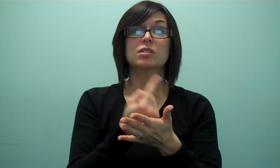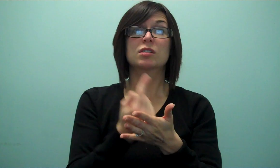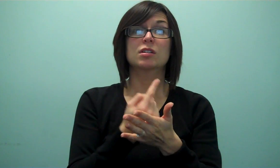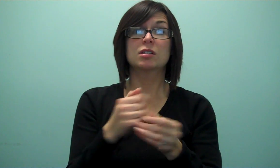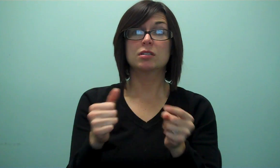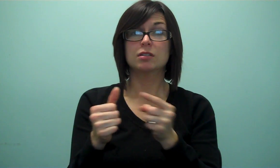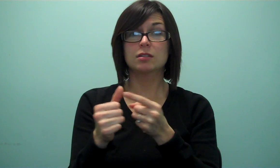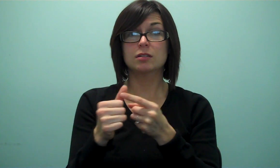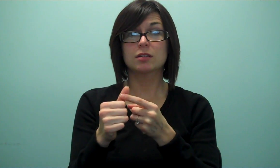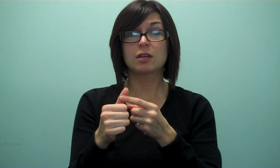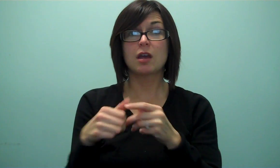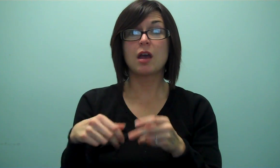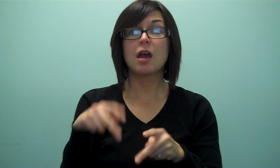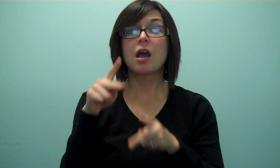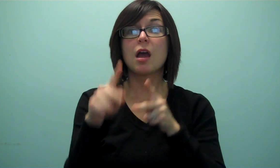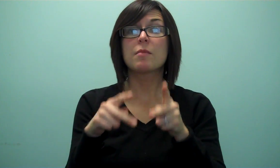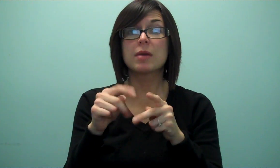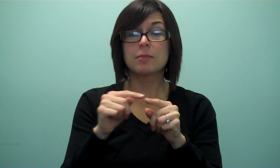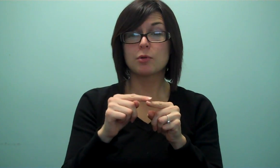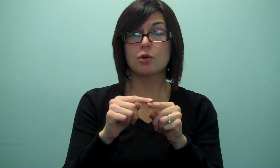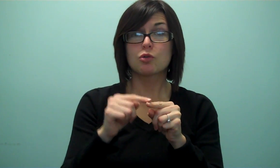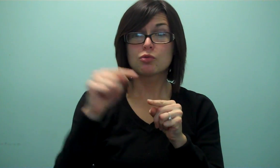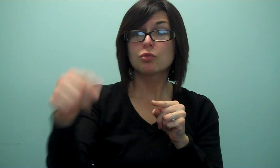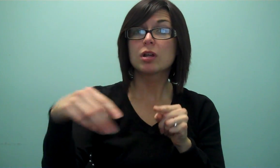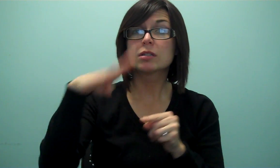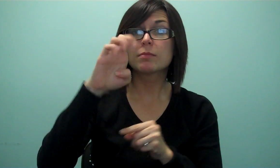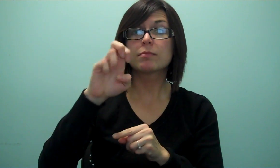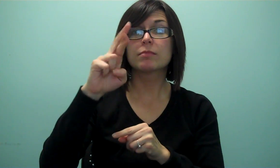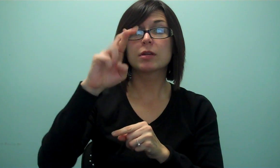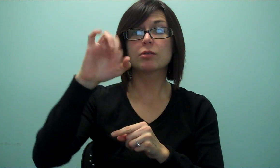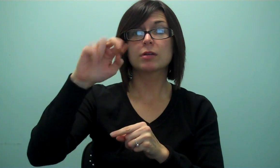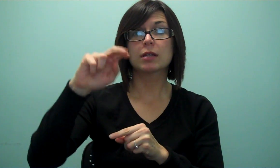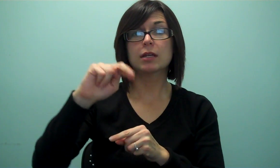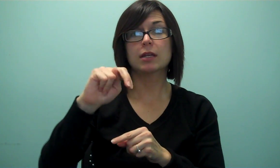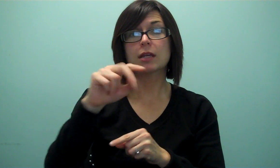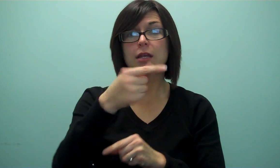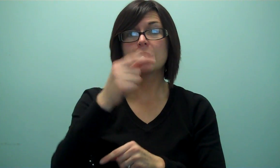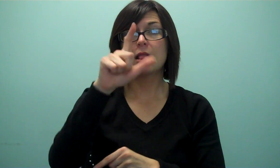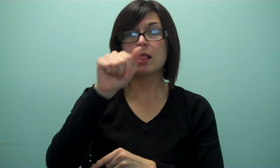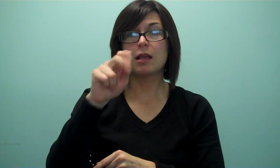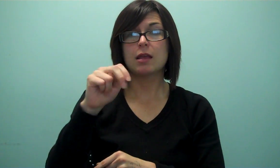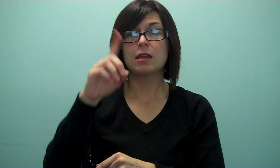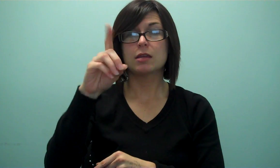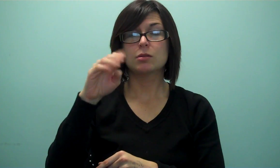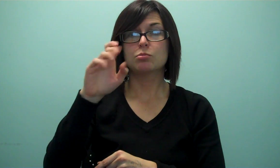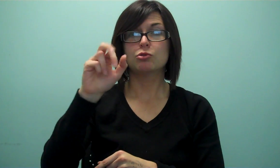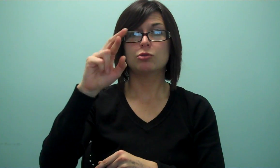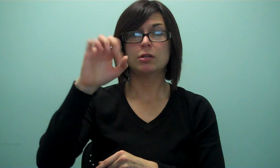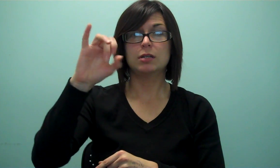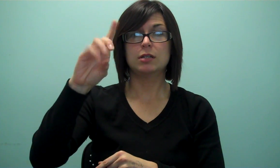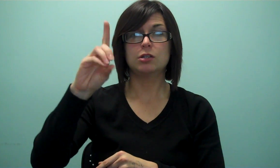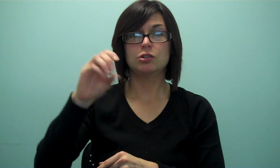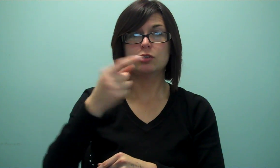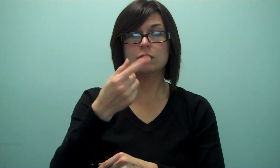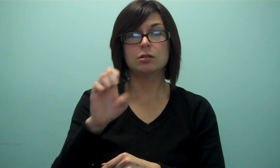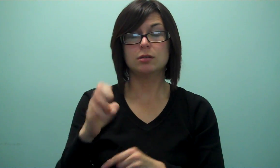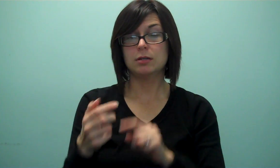almost definite. There is also good evidence for the Atlantic theory and the Oceania theory as well, but the evidence is far